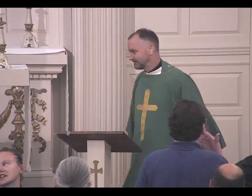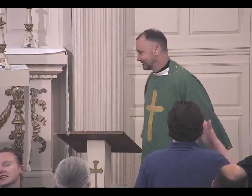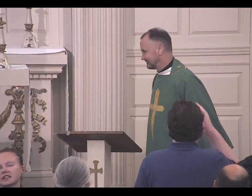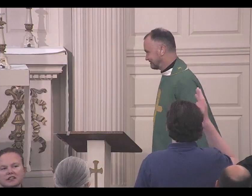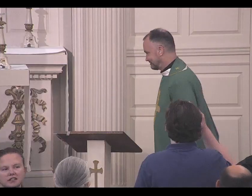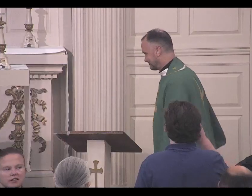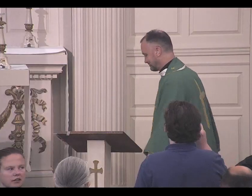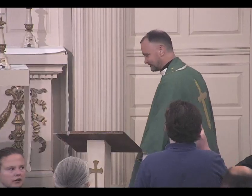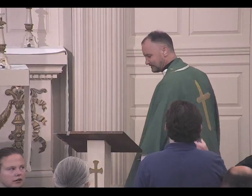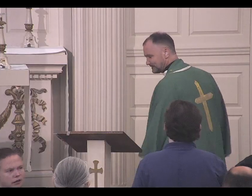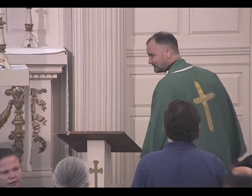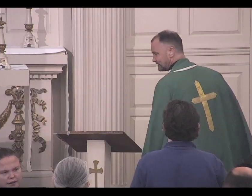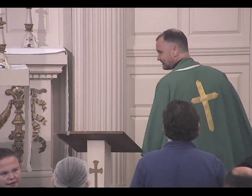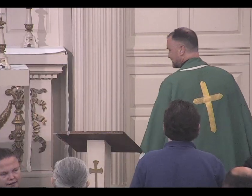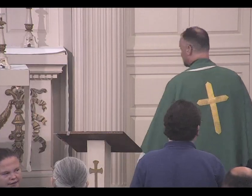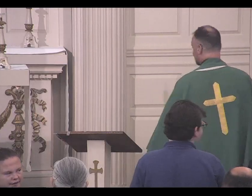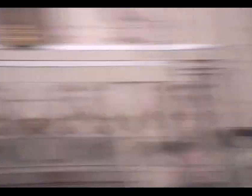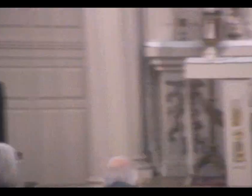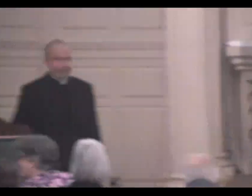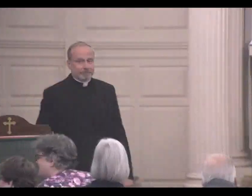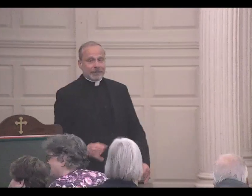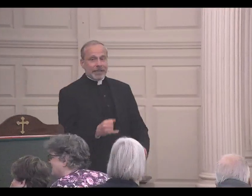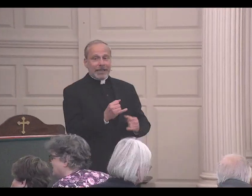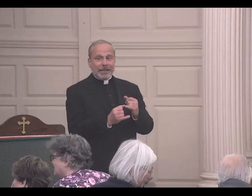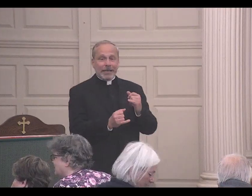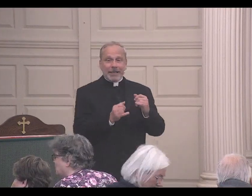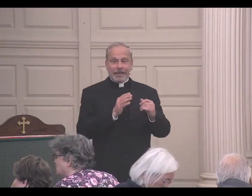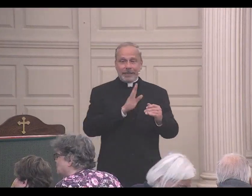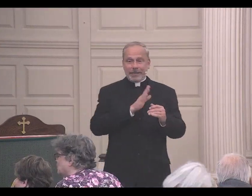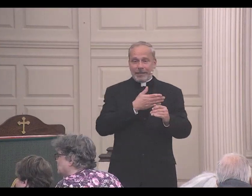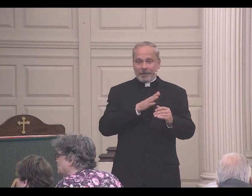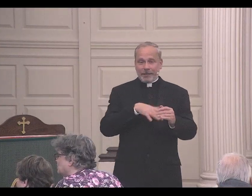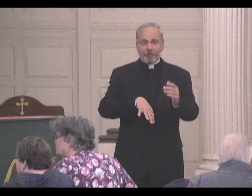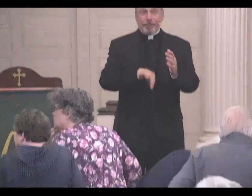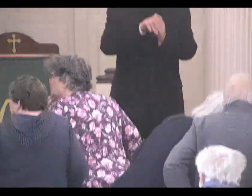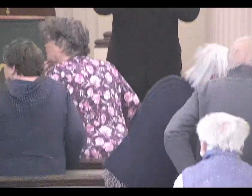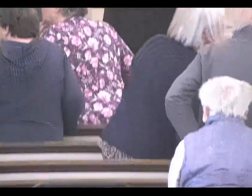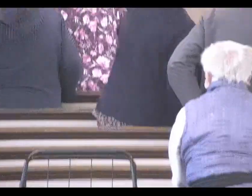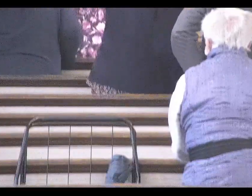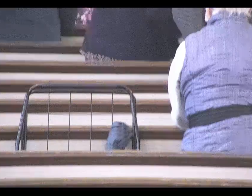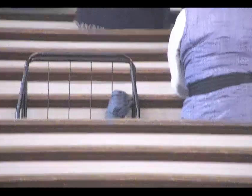Our closing hymn can be found at number 307.